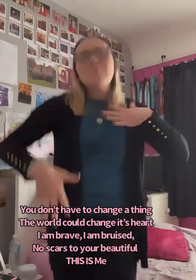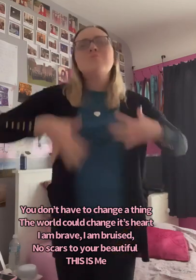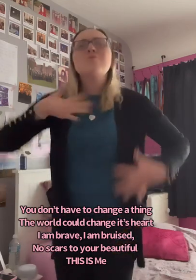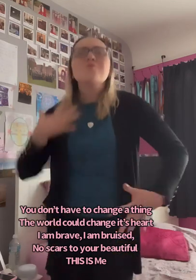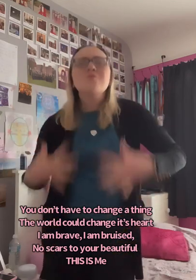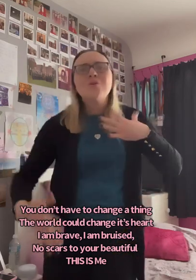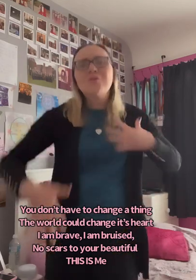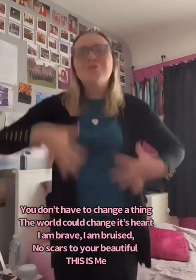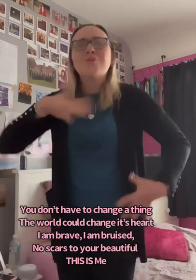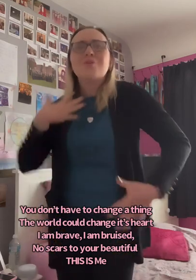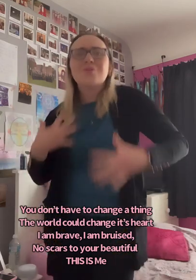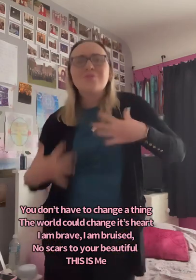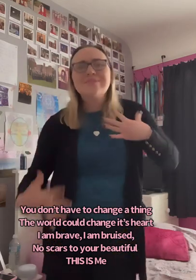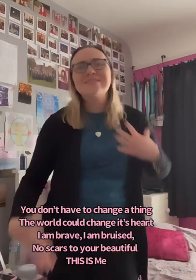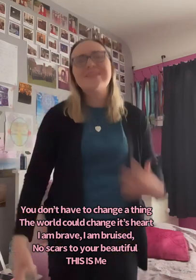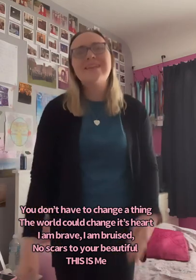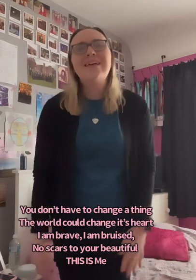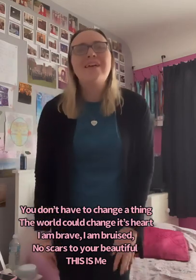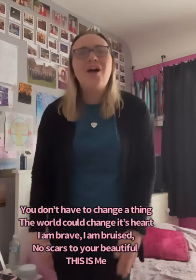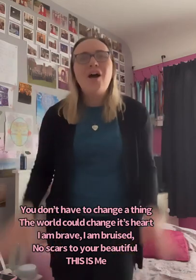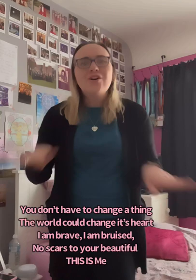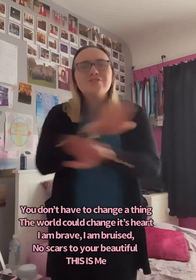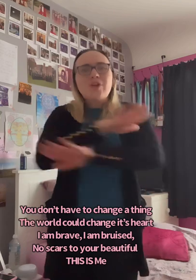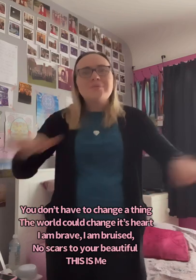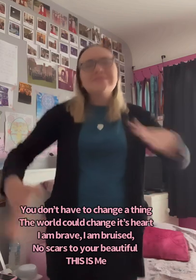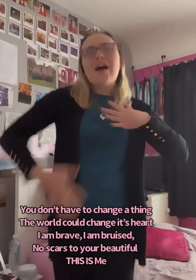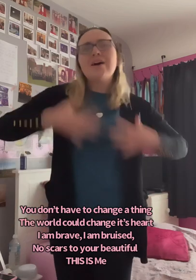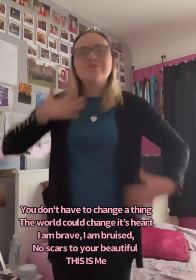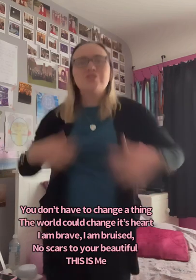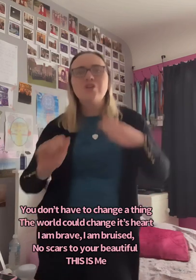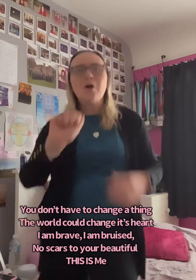am bruised. No scars, so you're